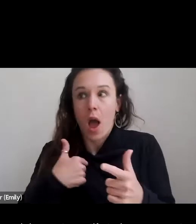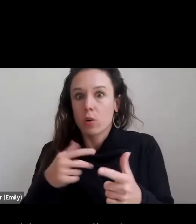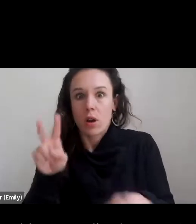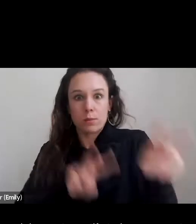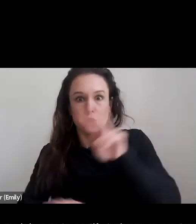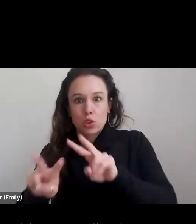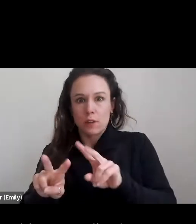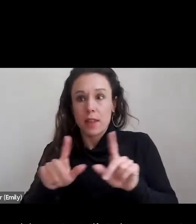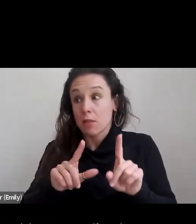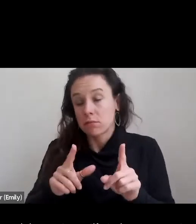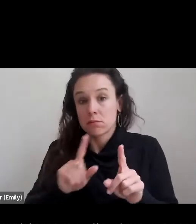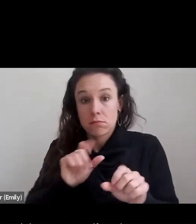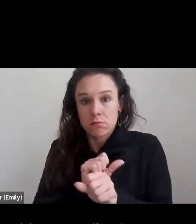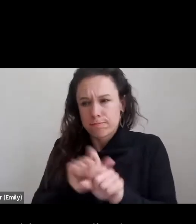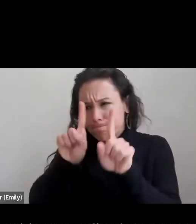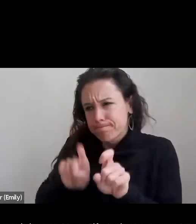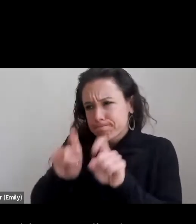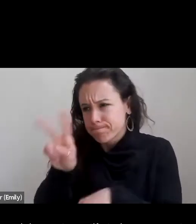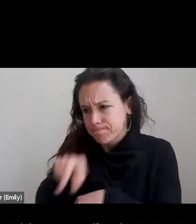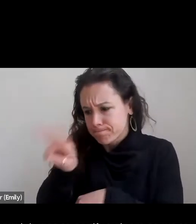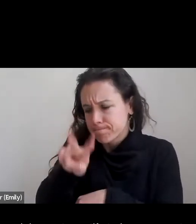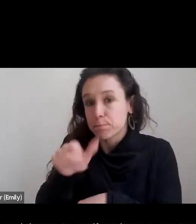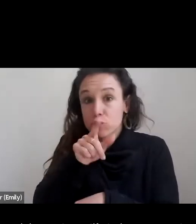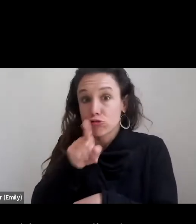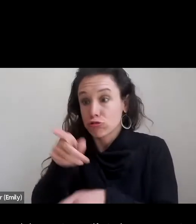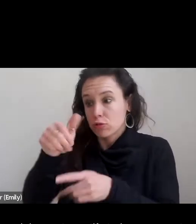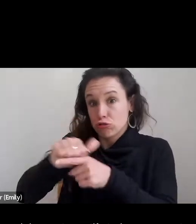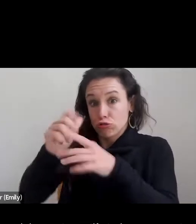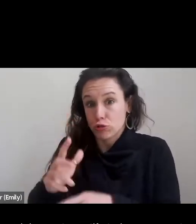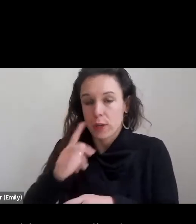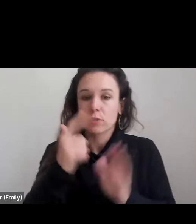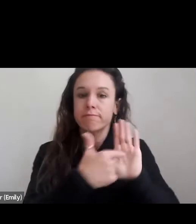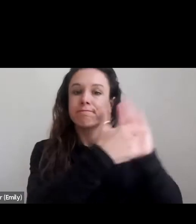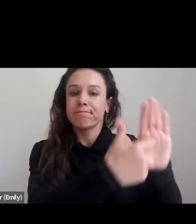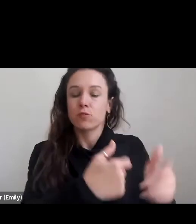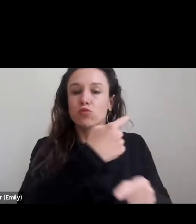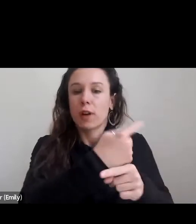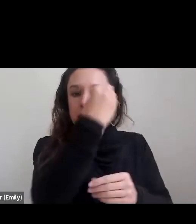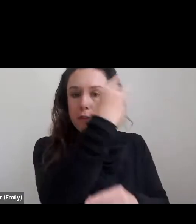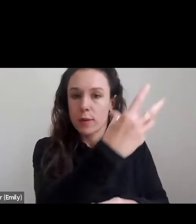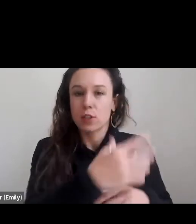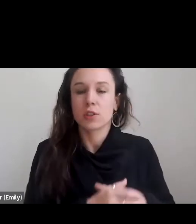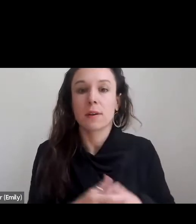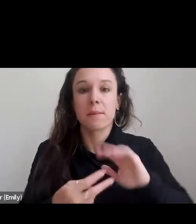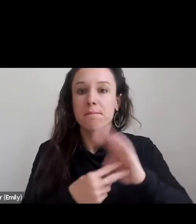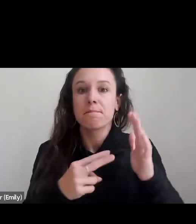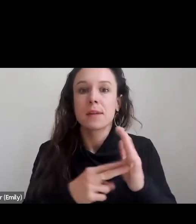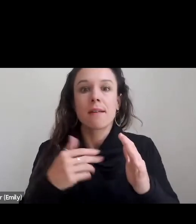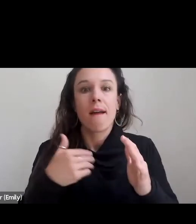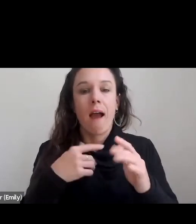test trainers to make sure that they were presenting the information accurately so that we had that standardized